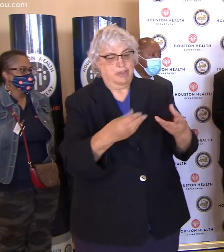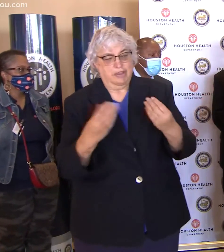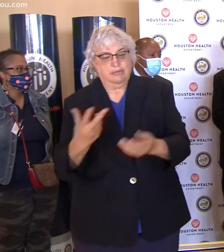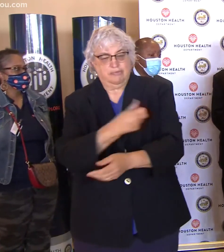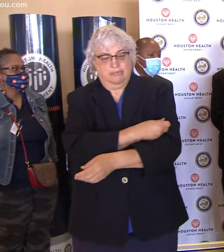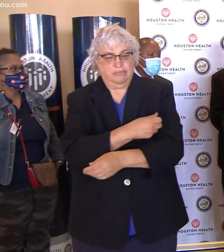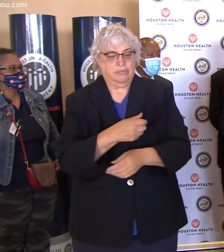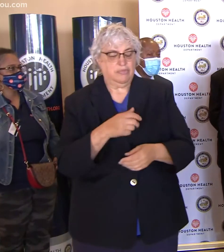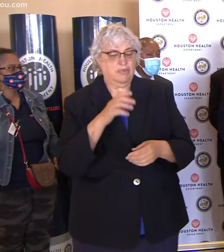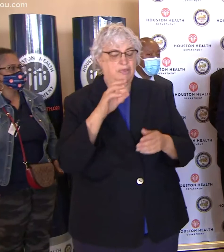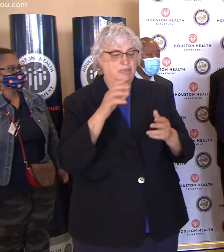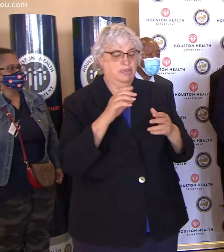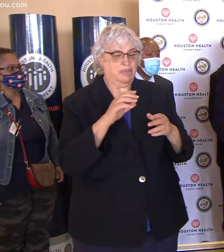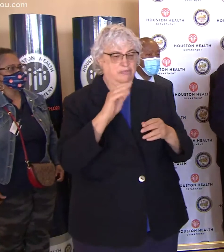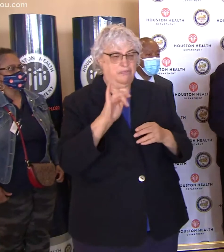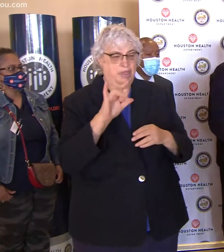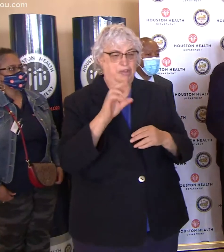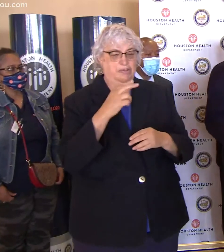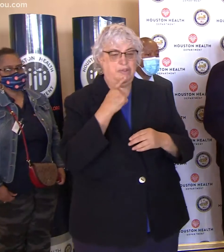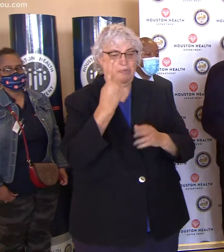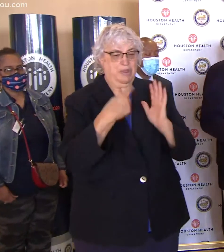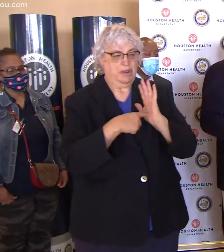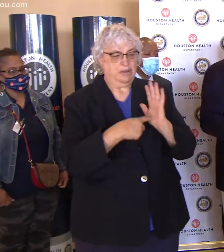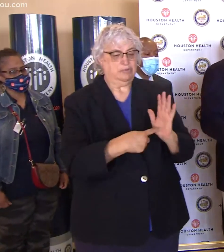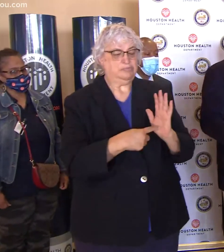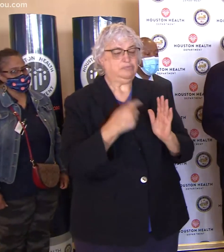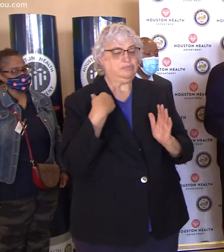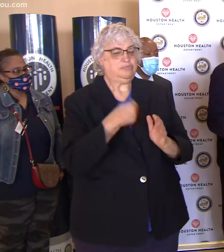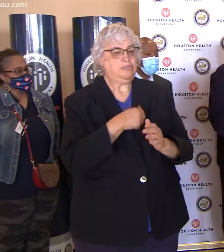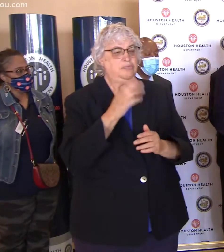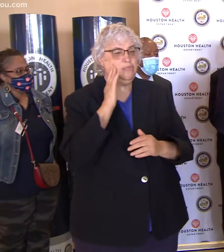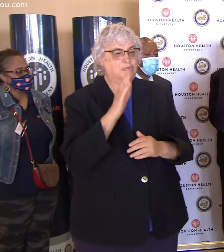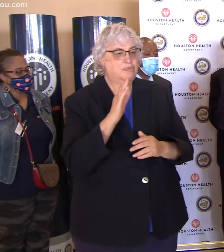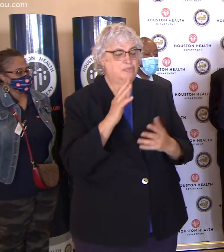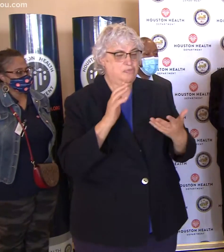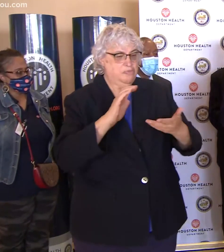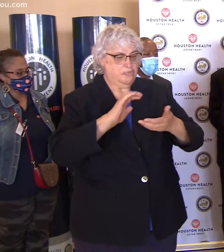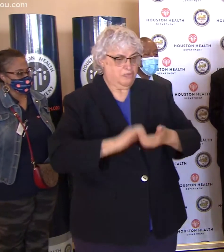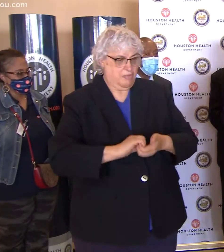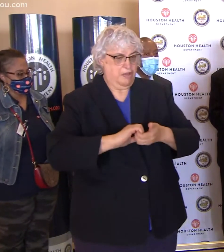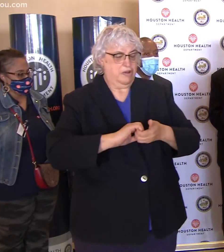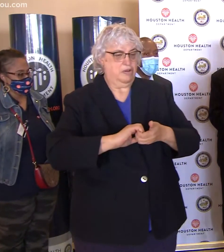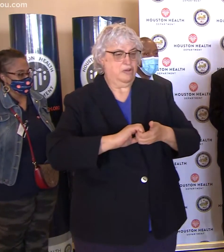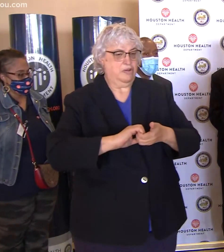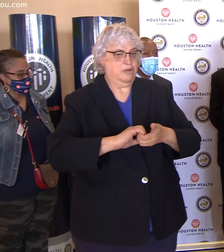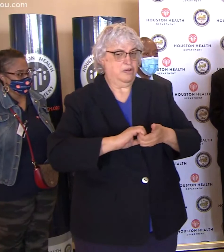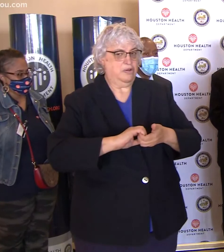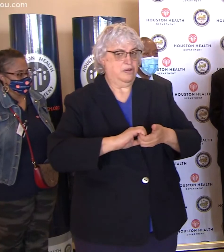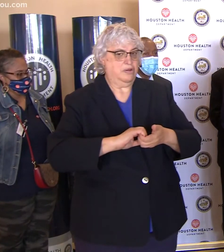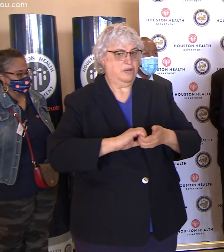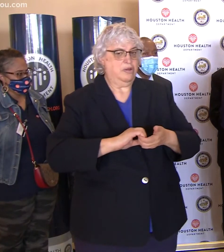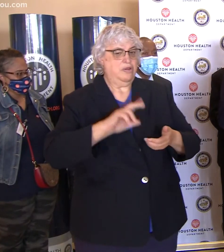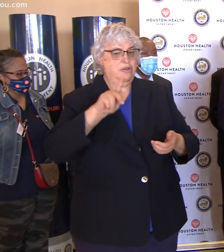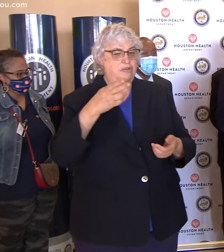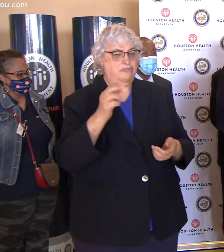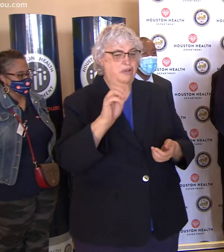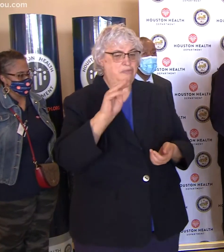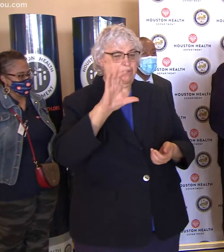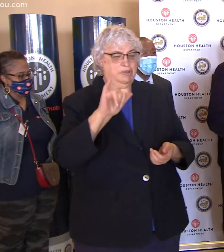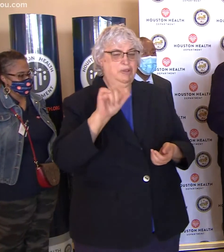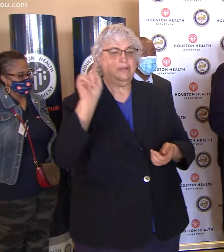mayor gave you one example of how we do that. We plan to also partner with pharmacies that are